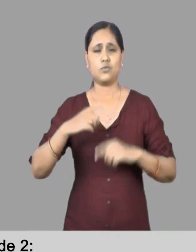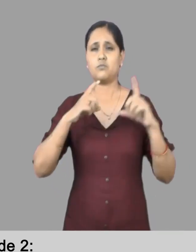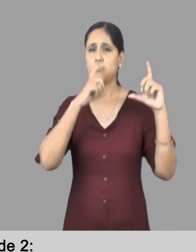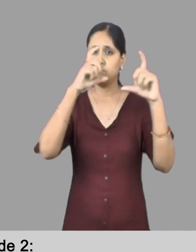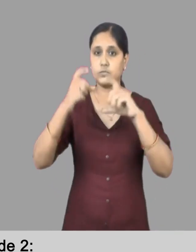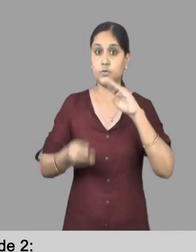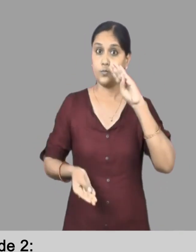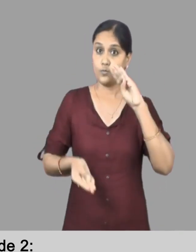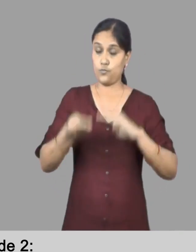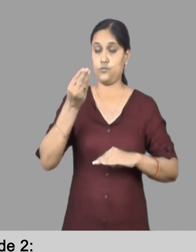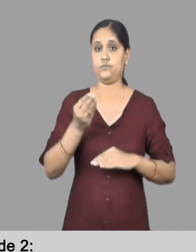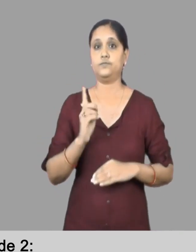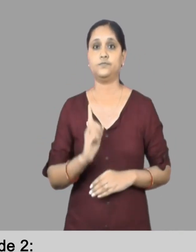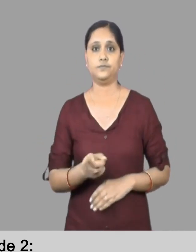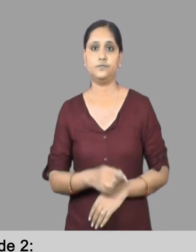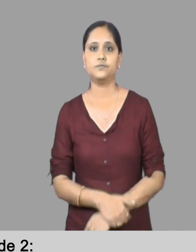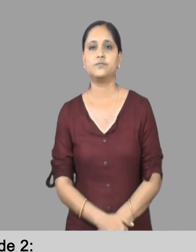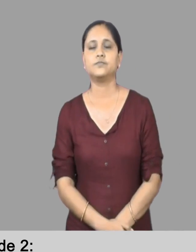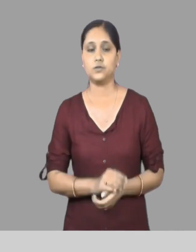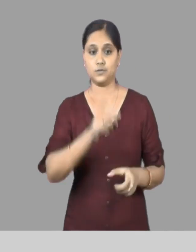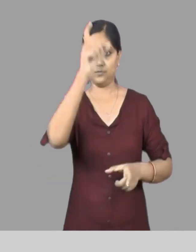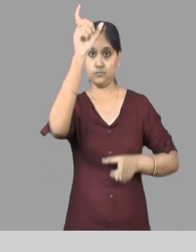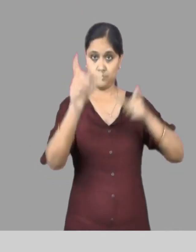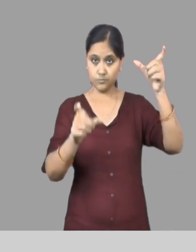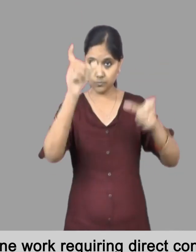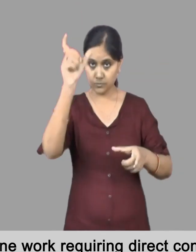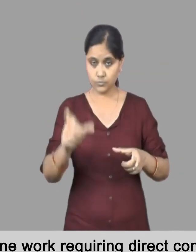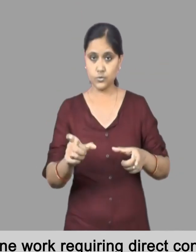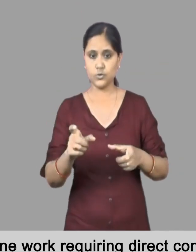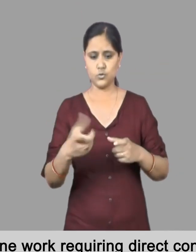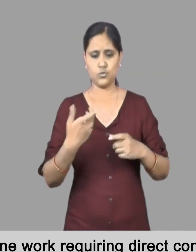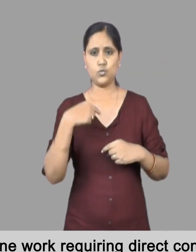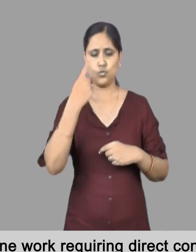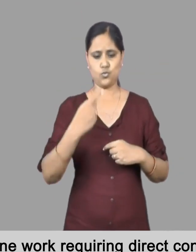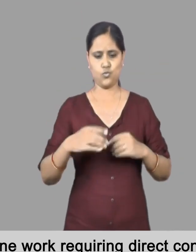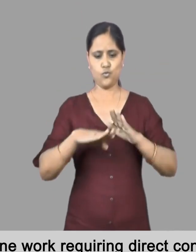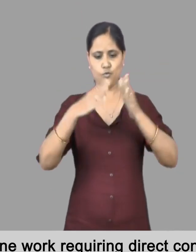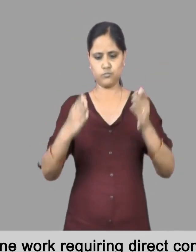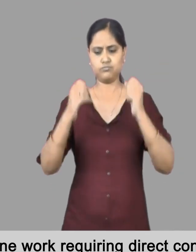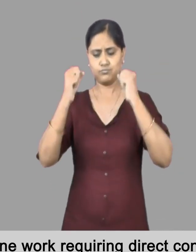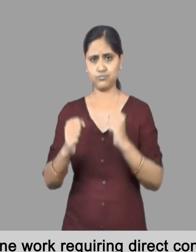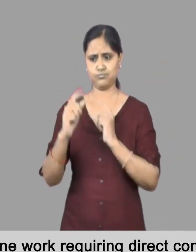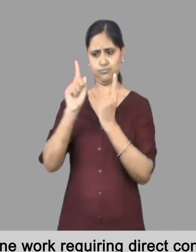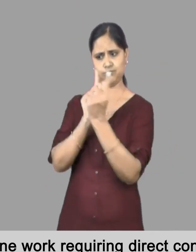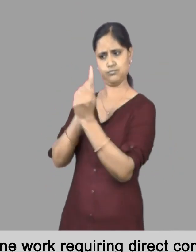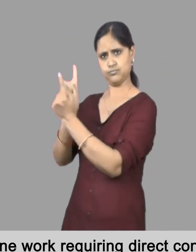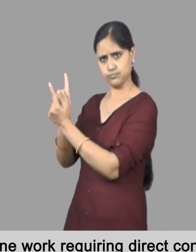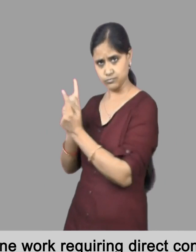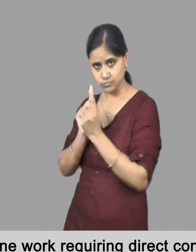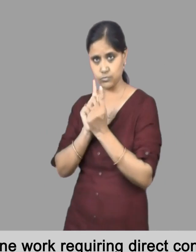care or precautions. They should not be exposed to frontline work